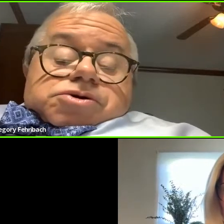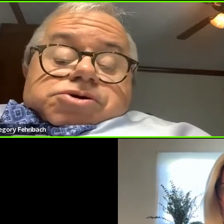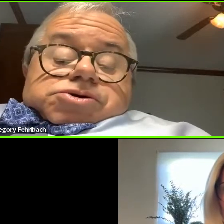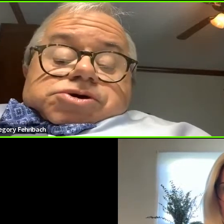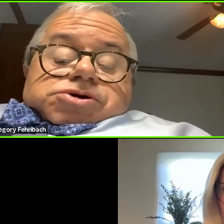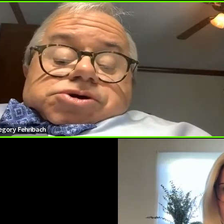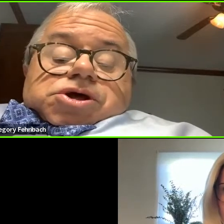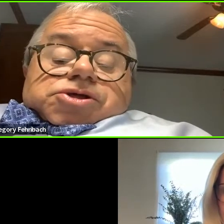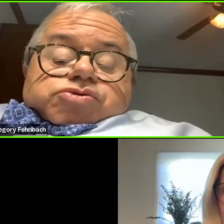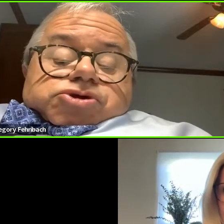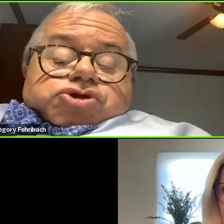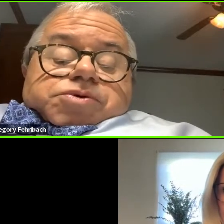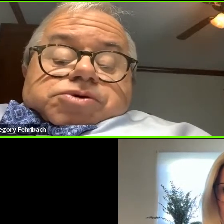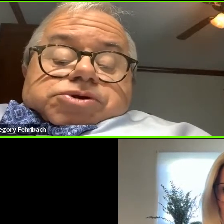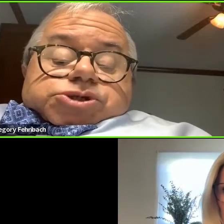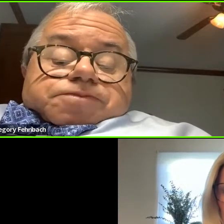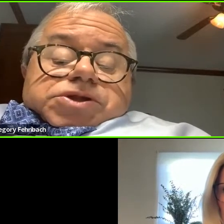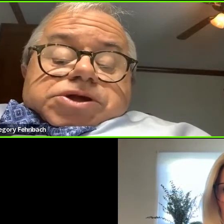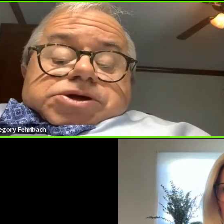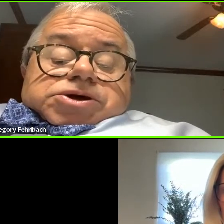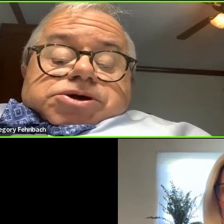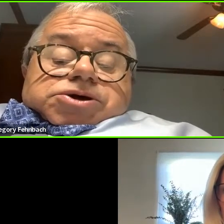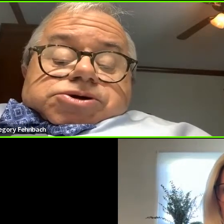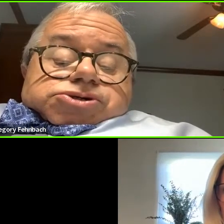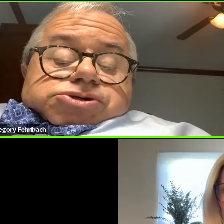for our colleagues with disabilities.